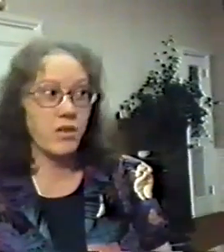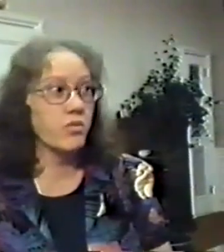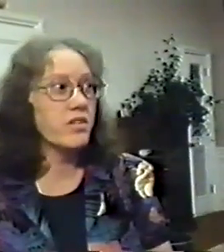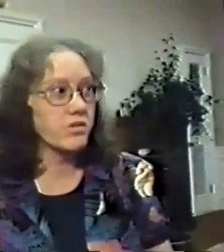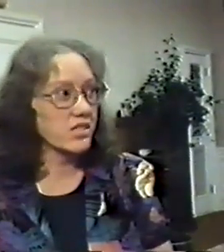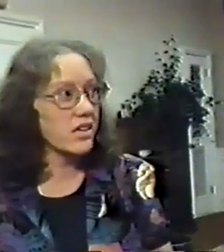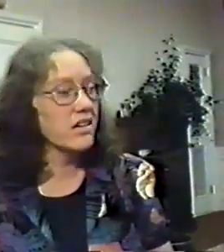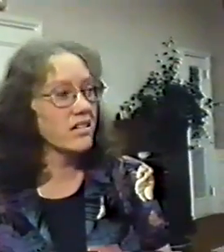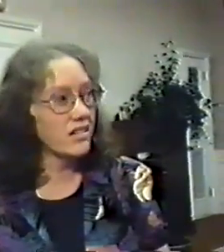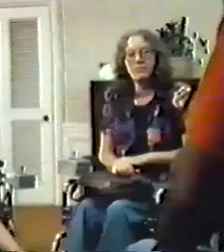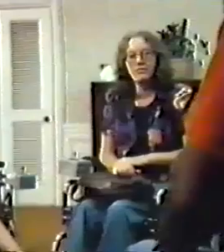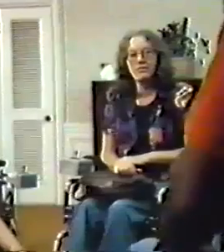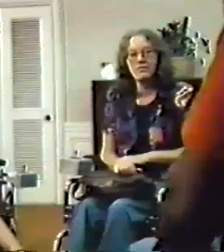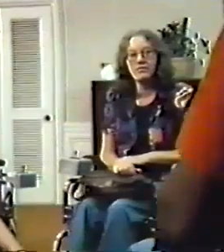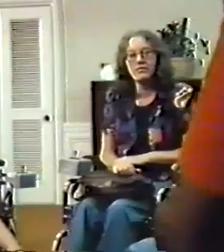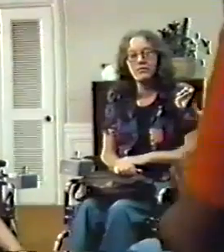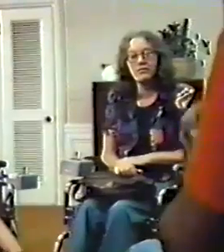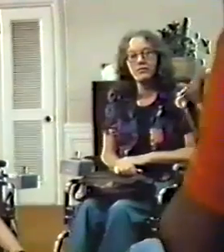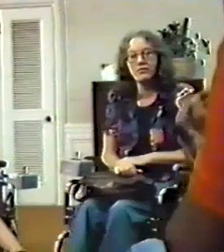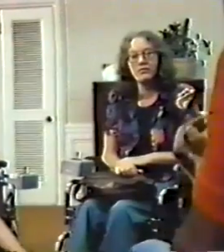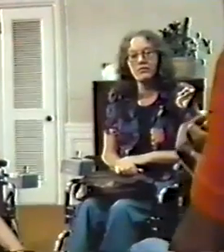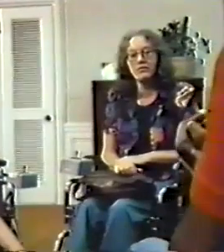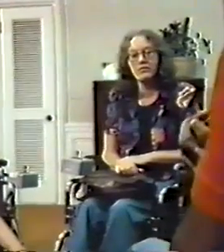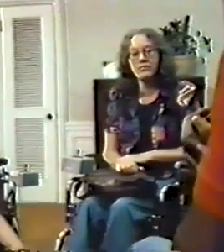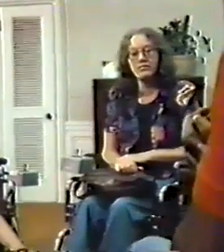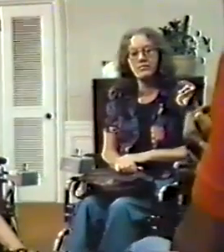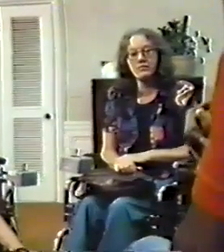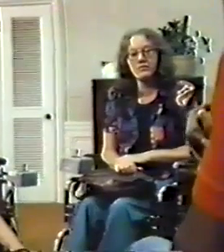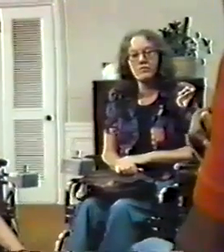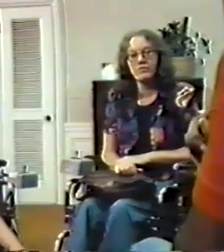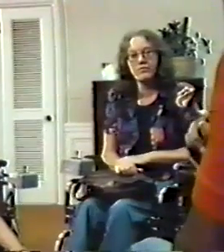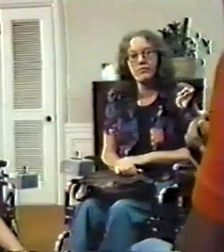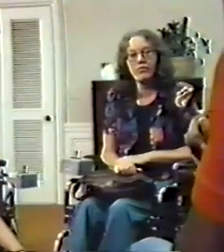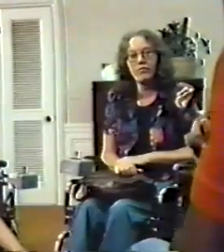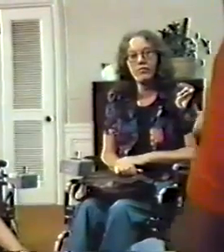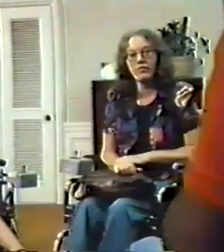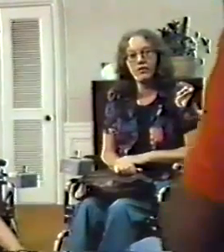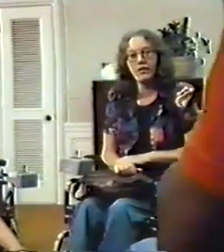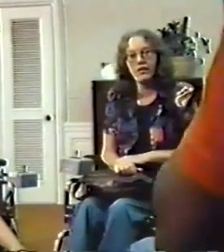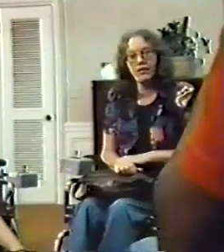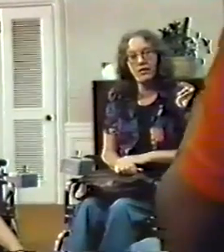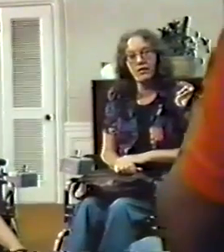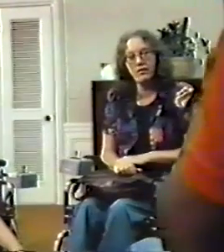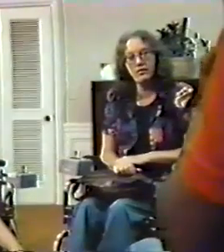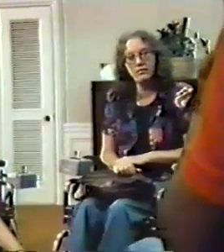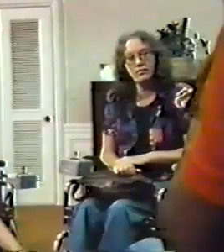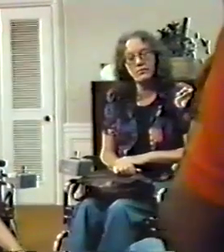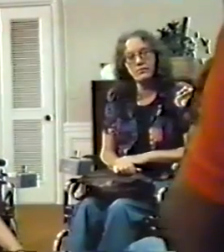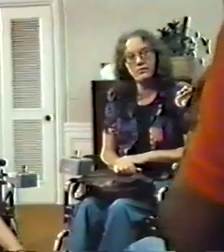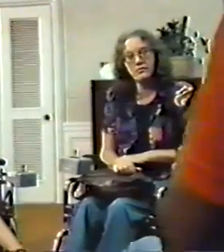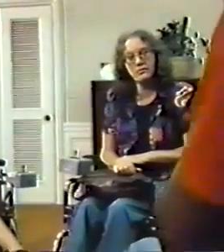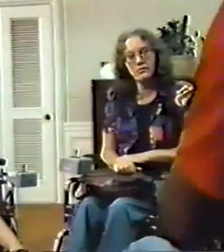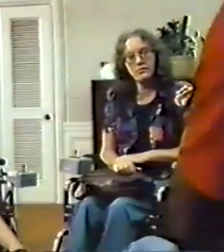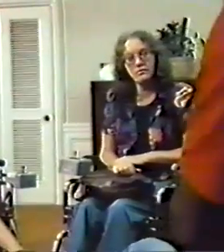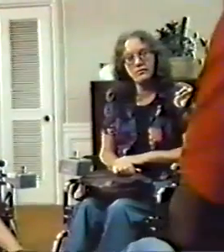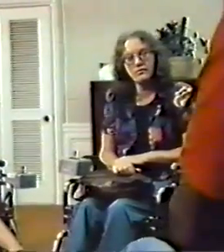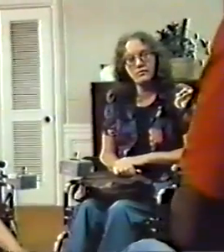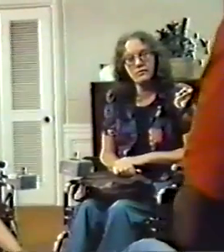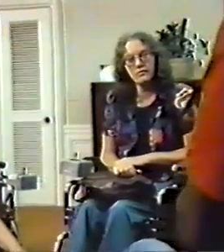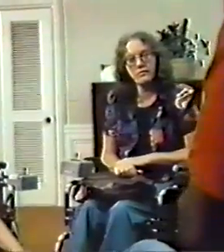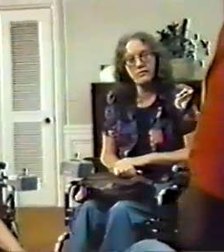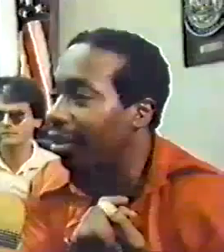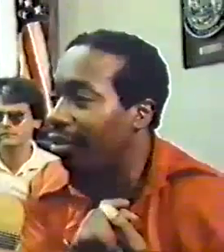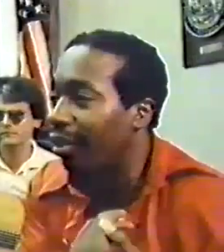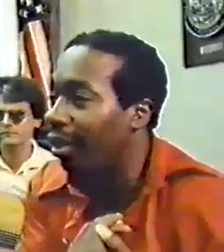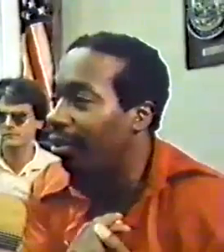in their pants because they were scared. as you said, we had that really powerful